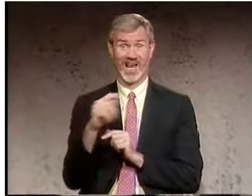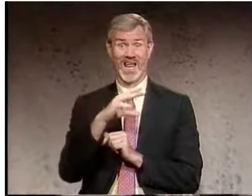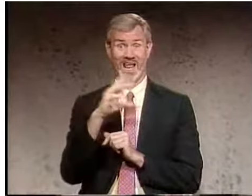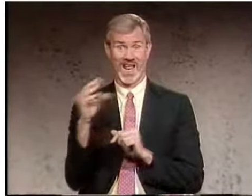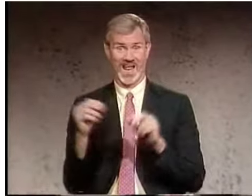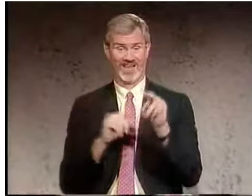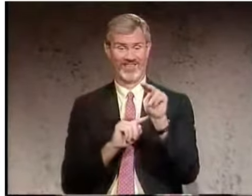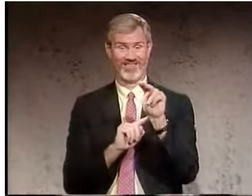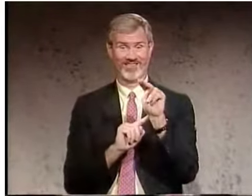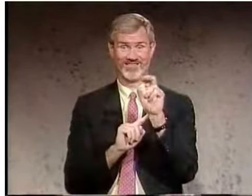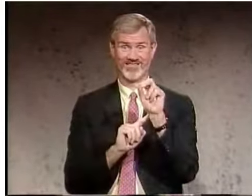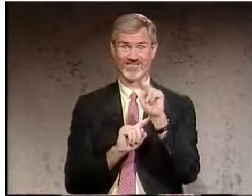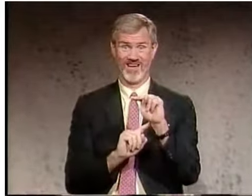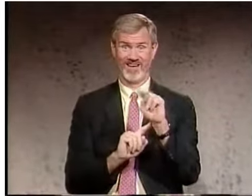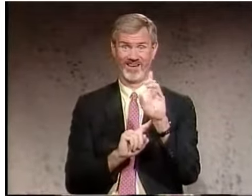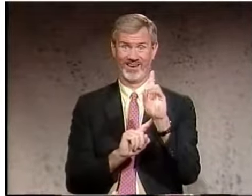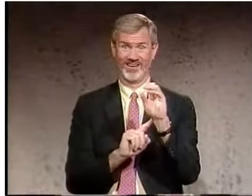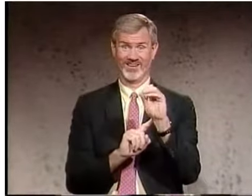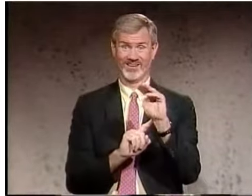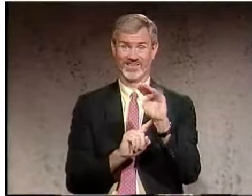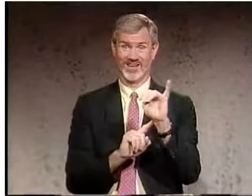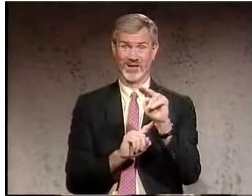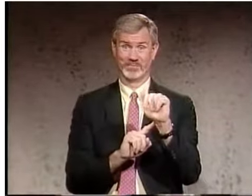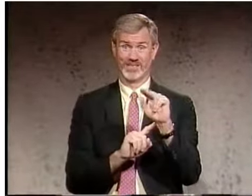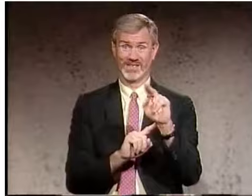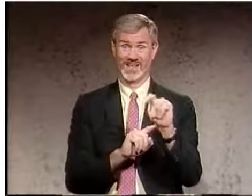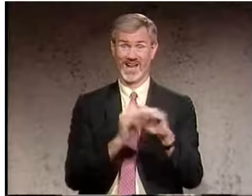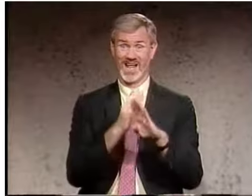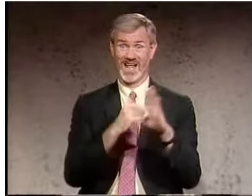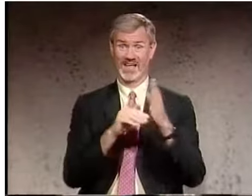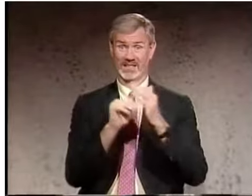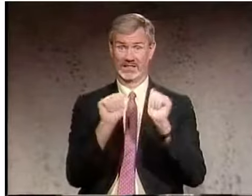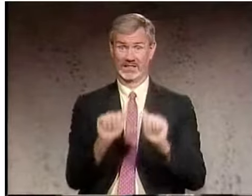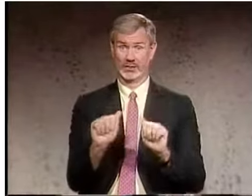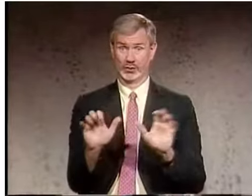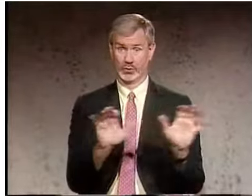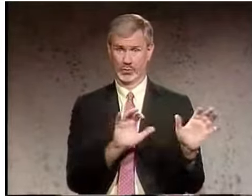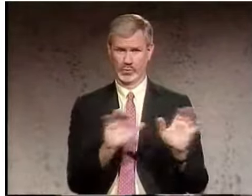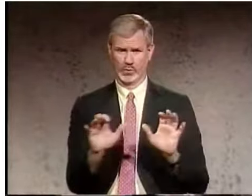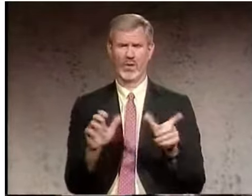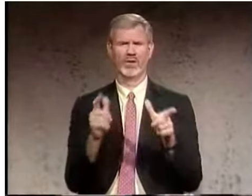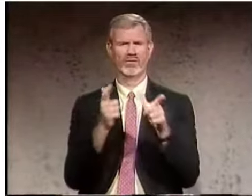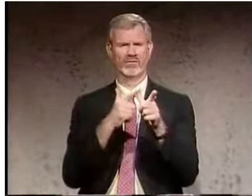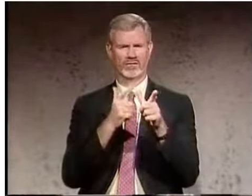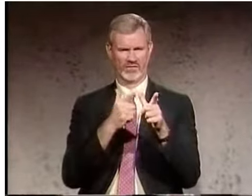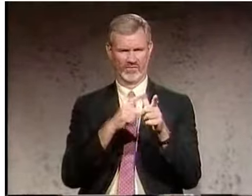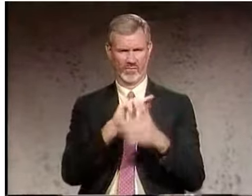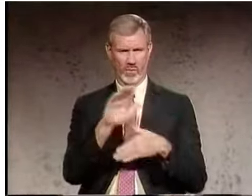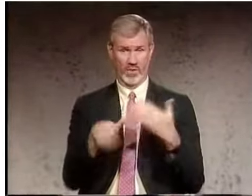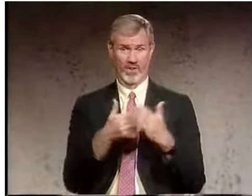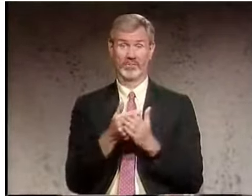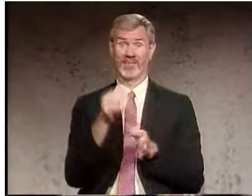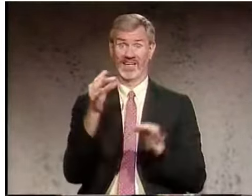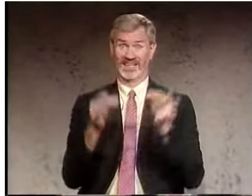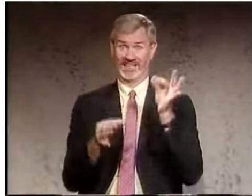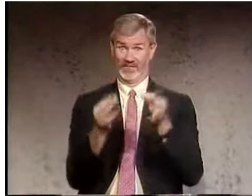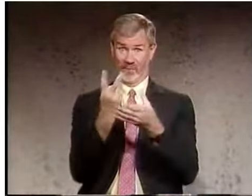So there's a dominant and a non-dominant hand in American Sign Language.